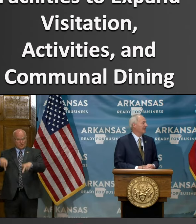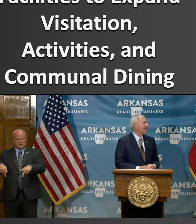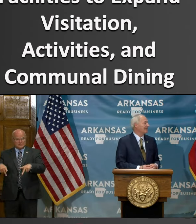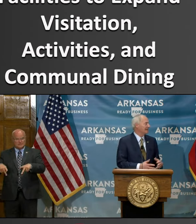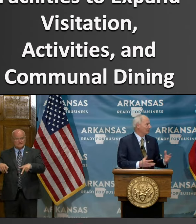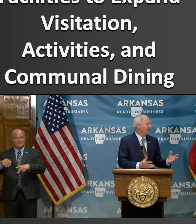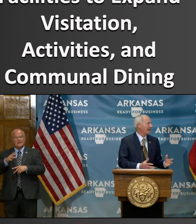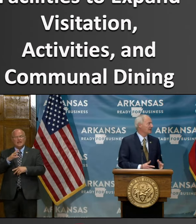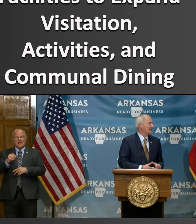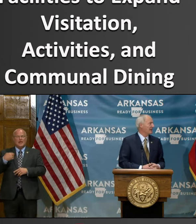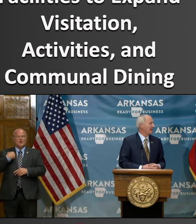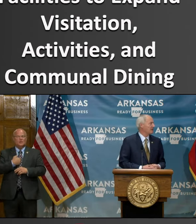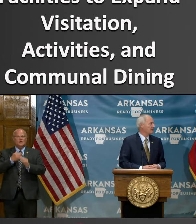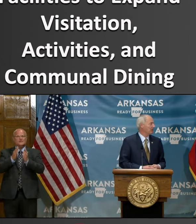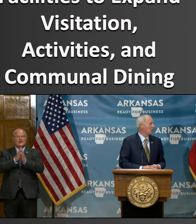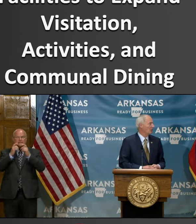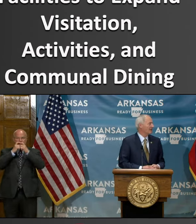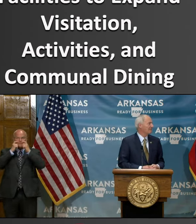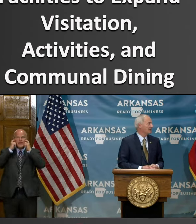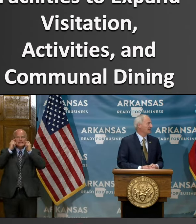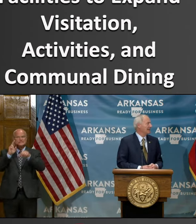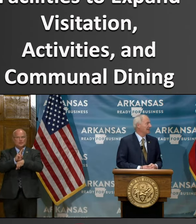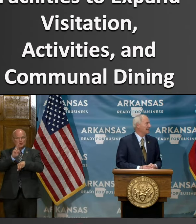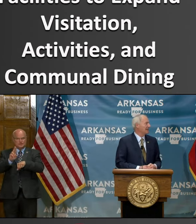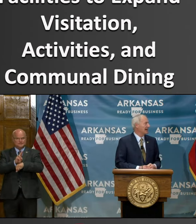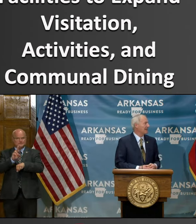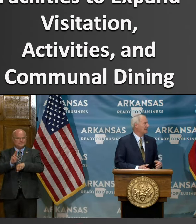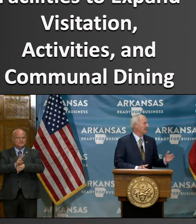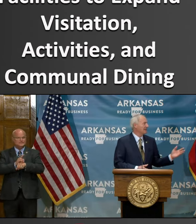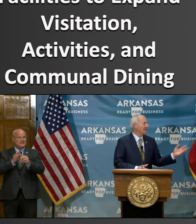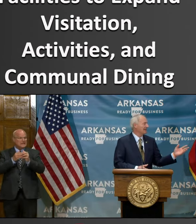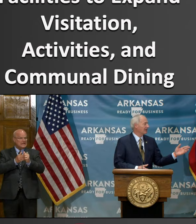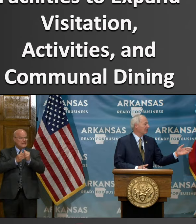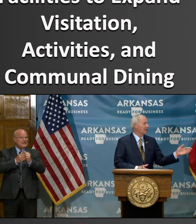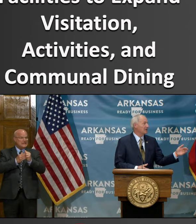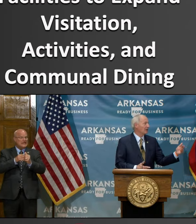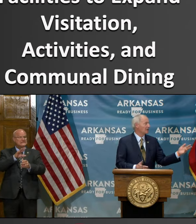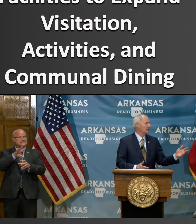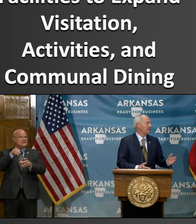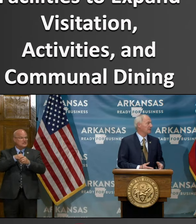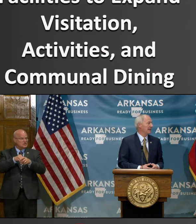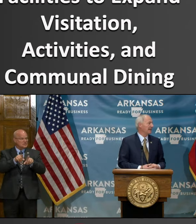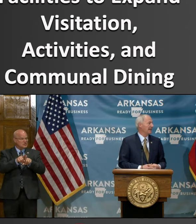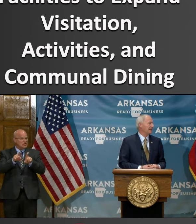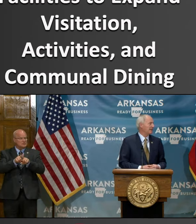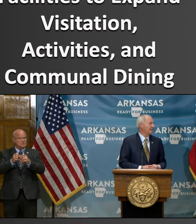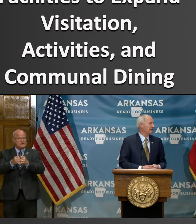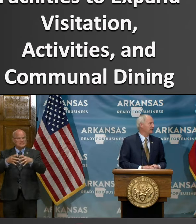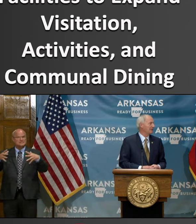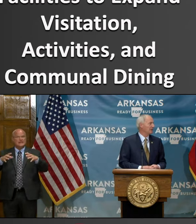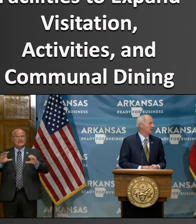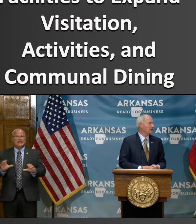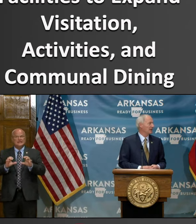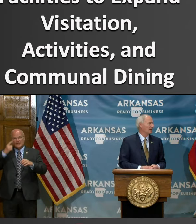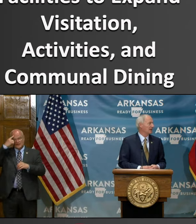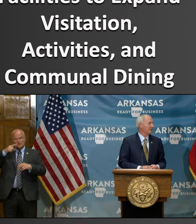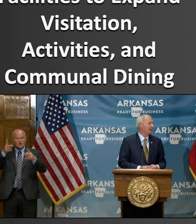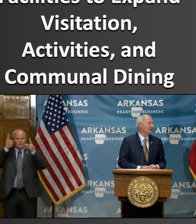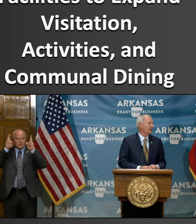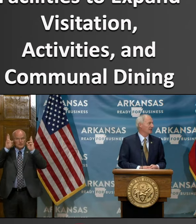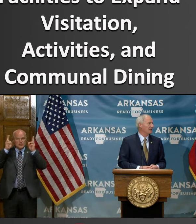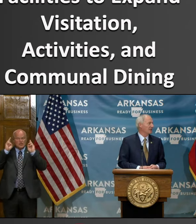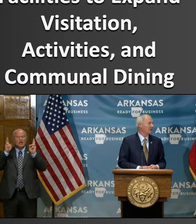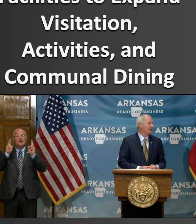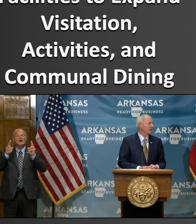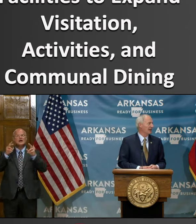residence, and we'd ask that masks be worn. The guidance includes also expanding activities from beauty salons